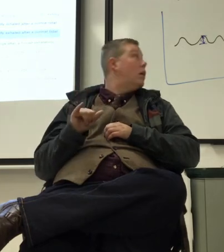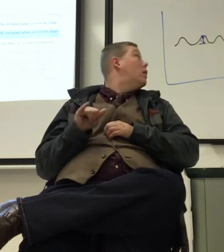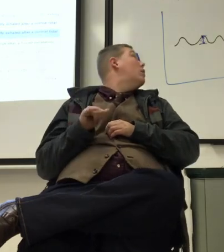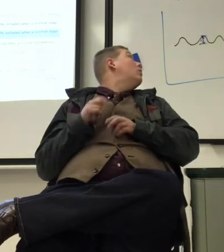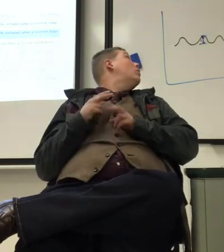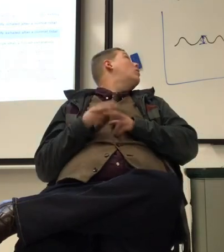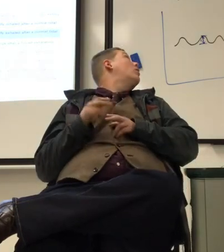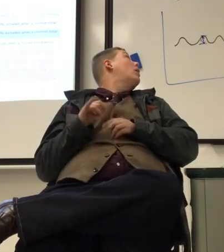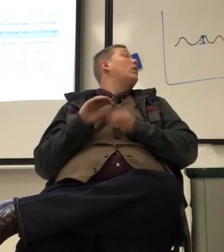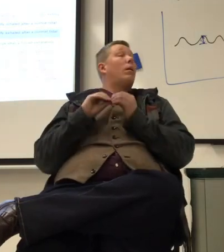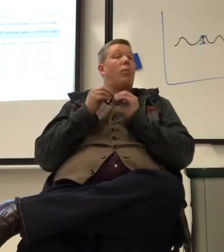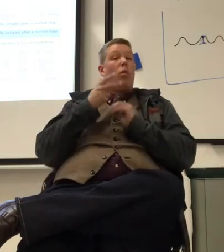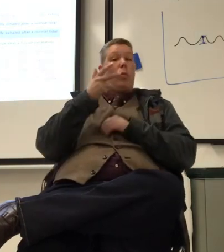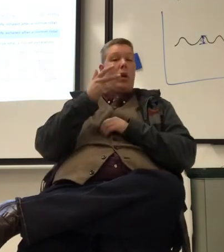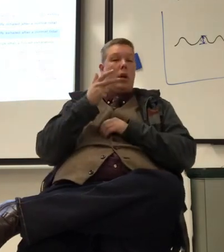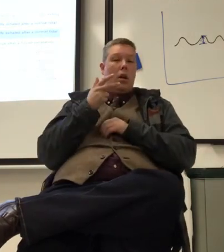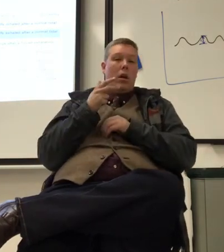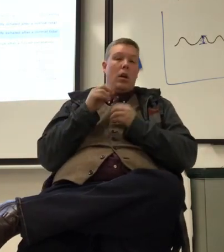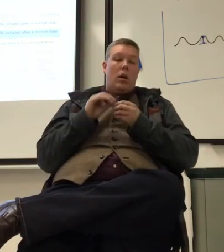And then number four,